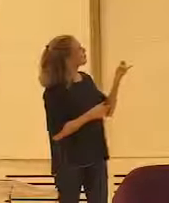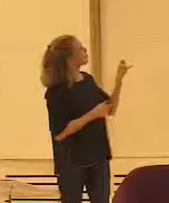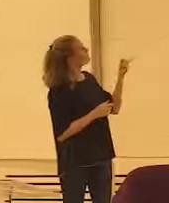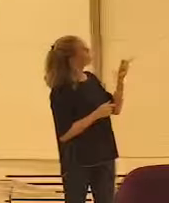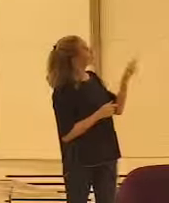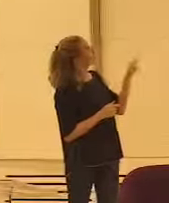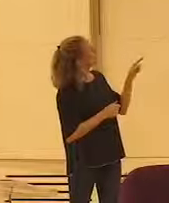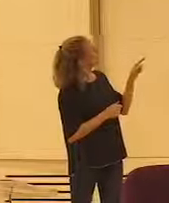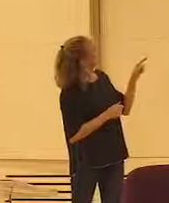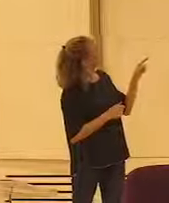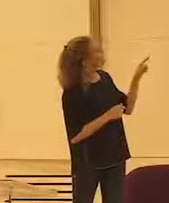parents.